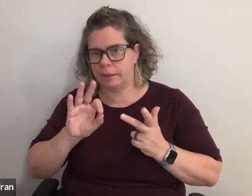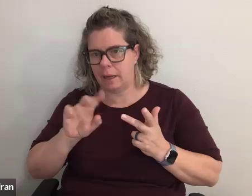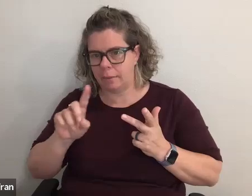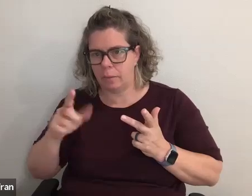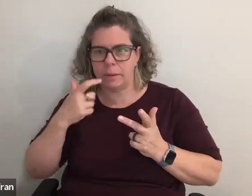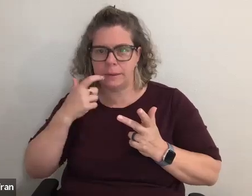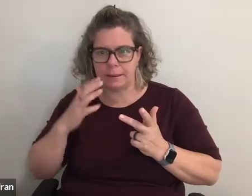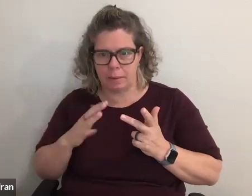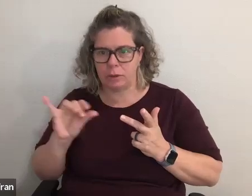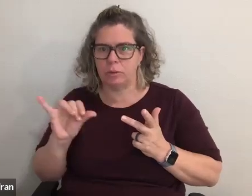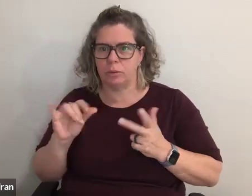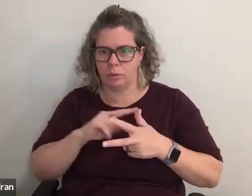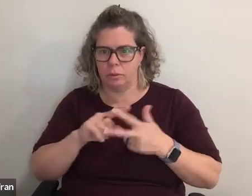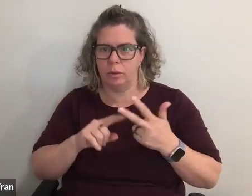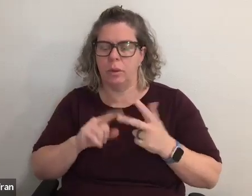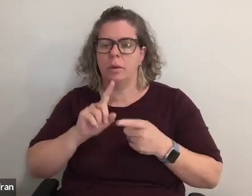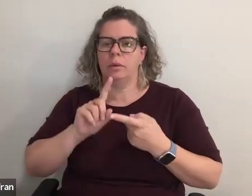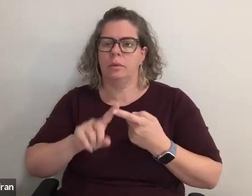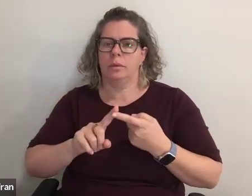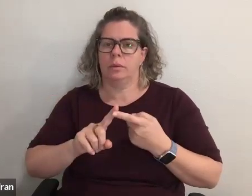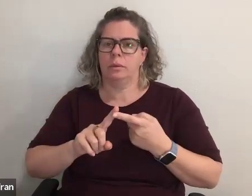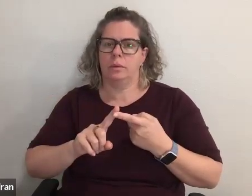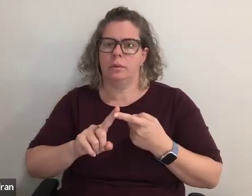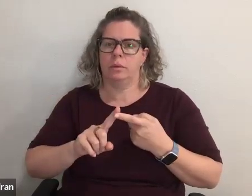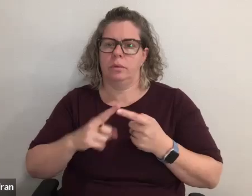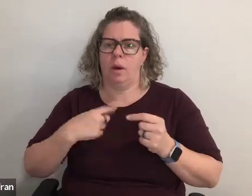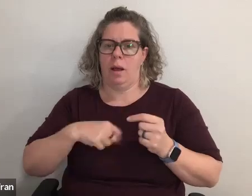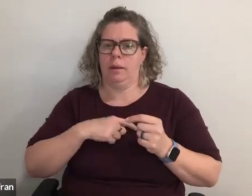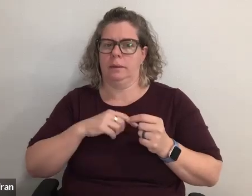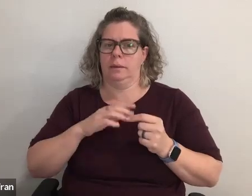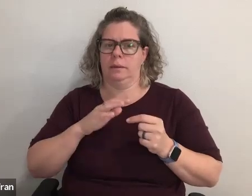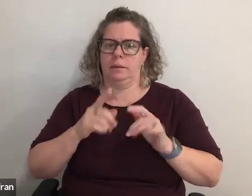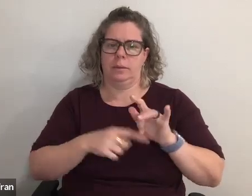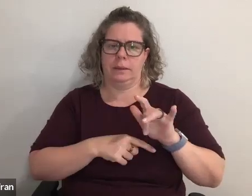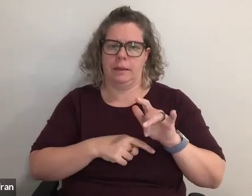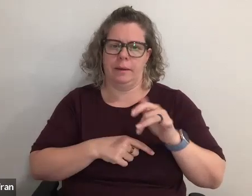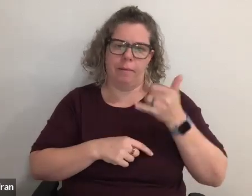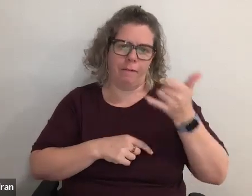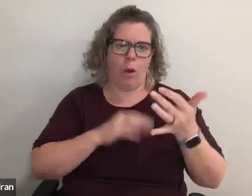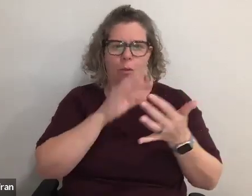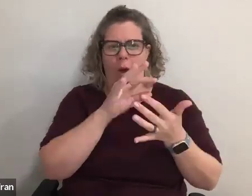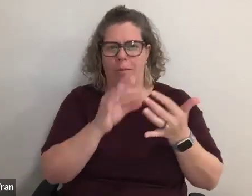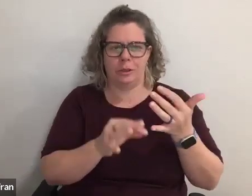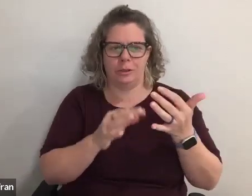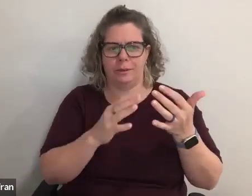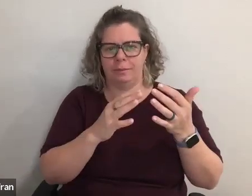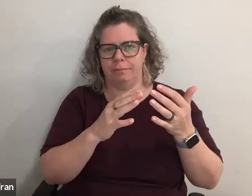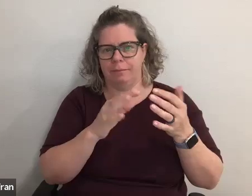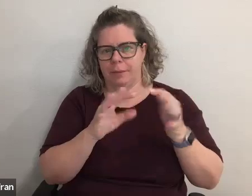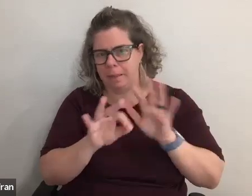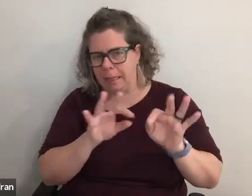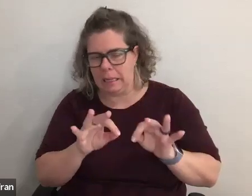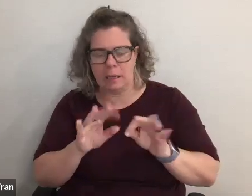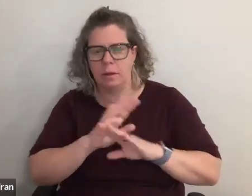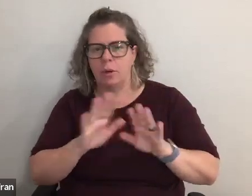dispatchers can utilize that number as well. That goes directly to us, and you can skip the phone tree routing system. And